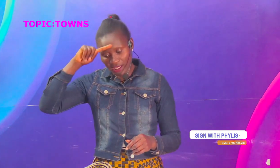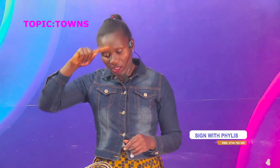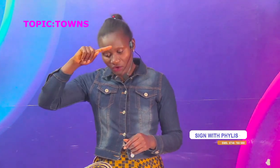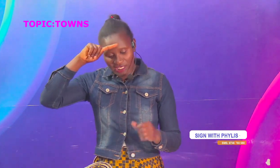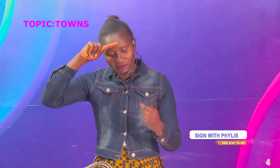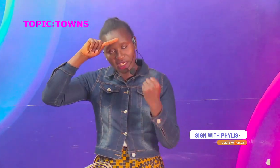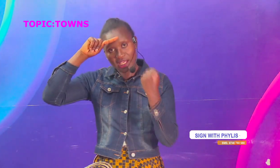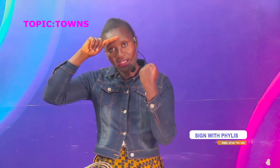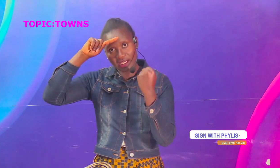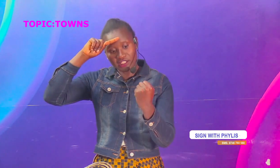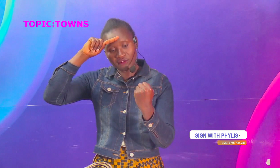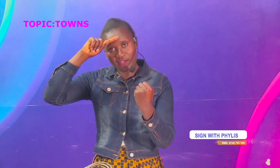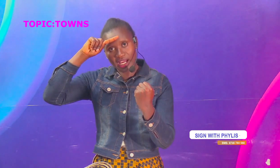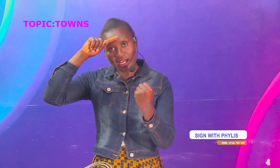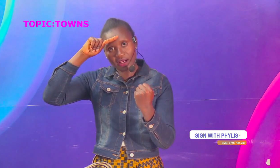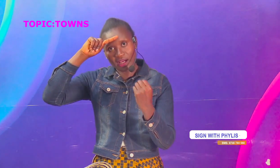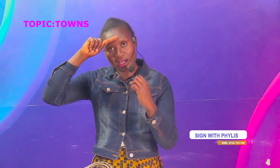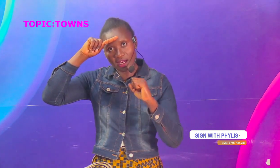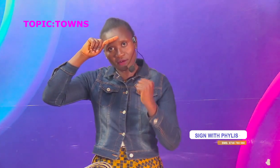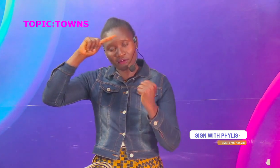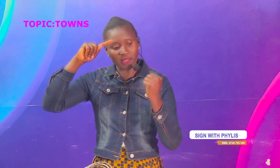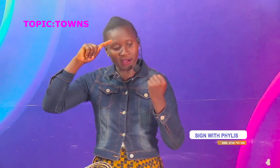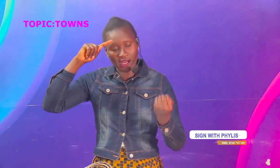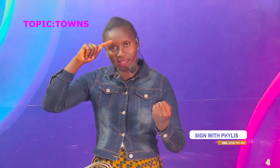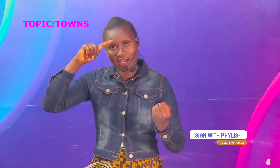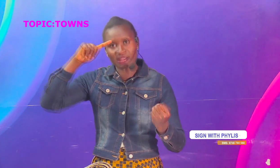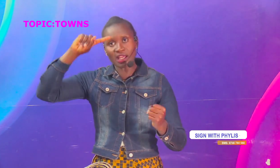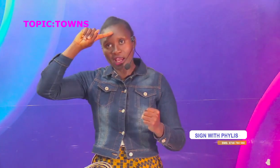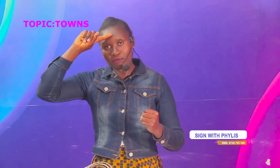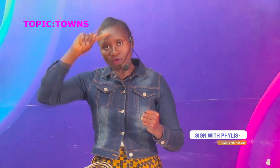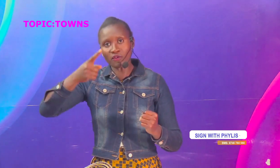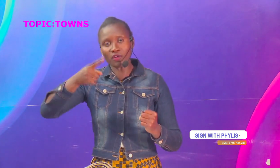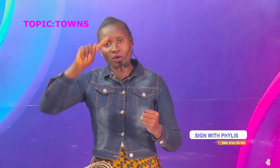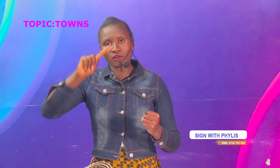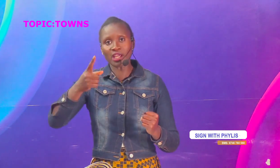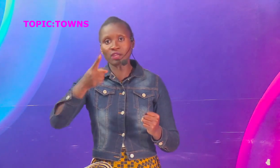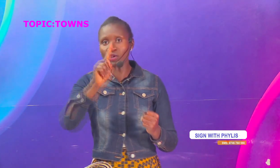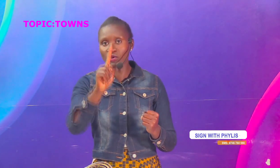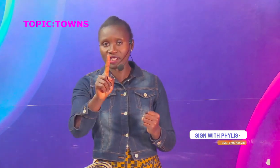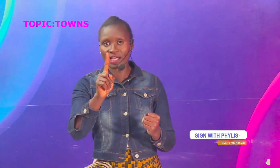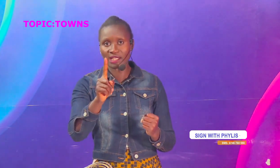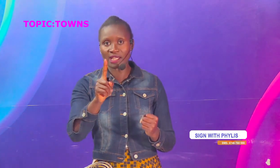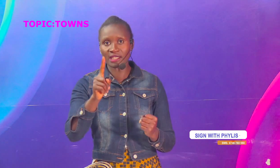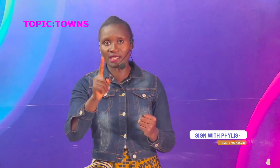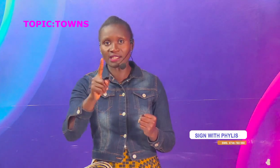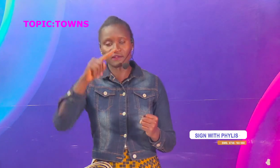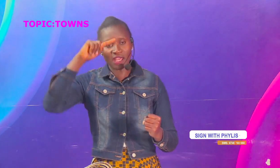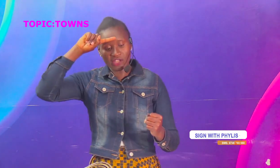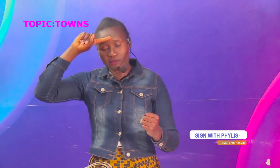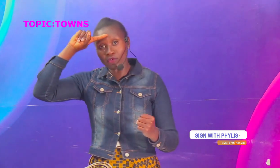just making clenched finger from the other hand, moving from your forehead with using an index finger, you're just moving and